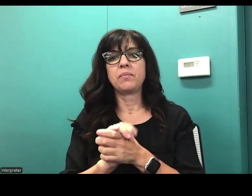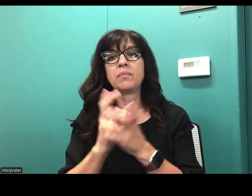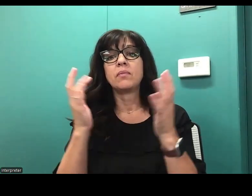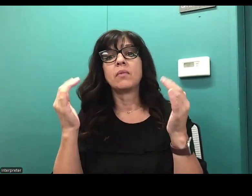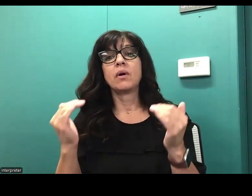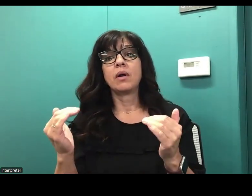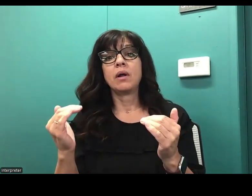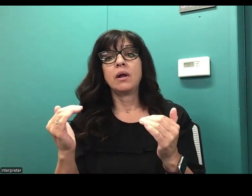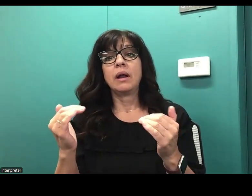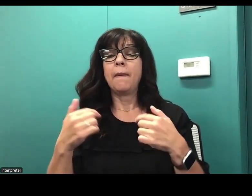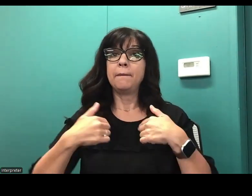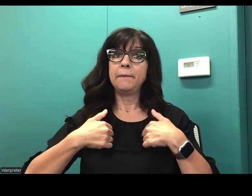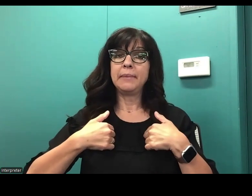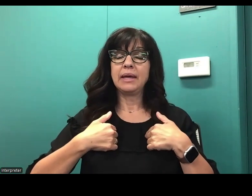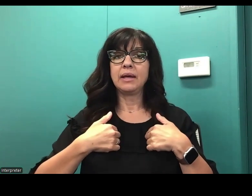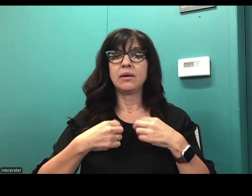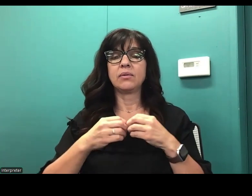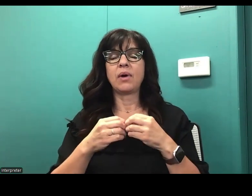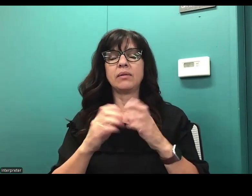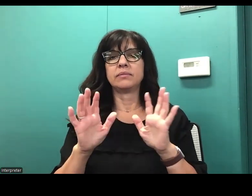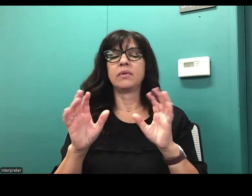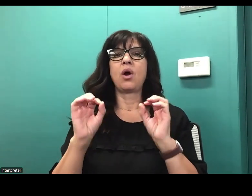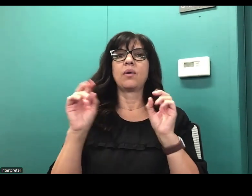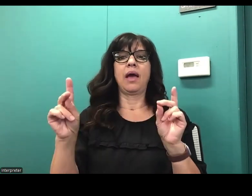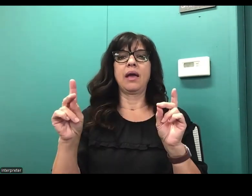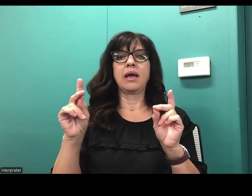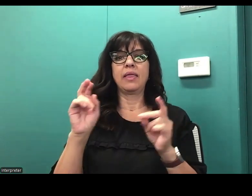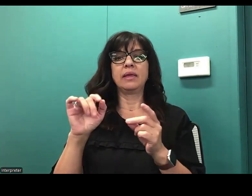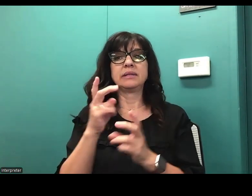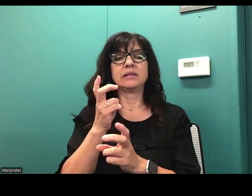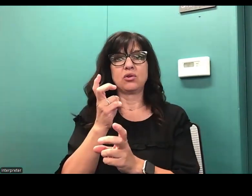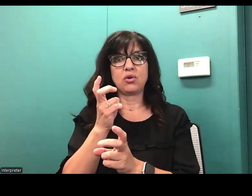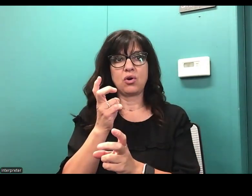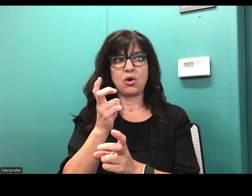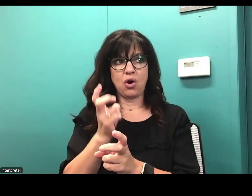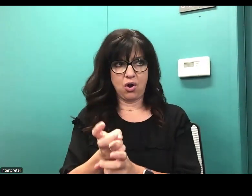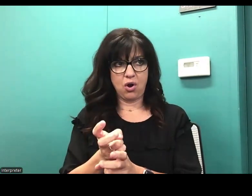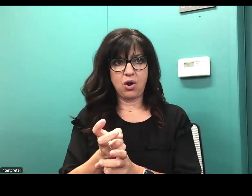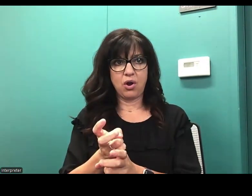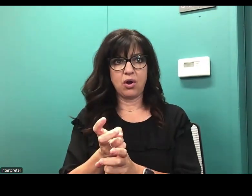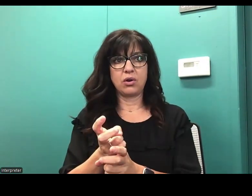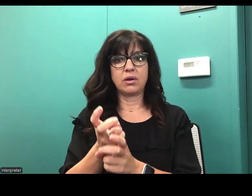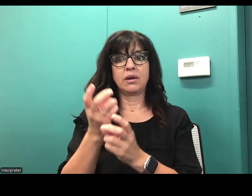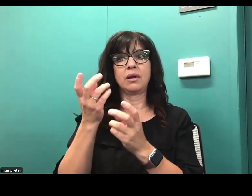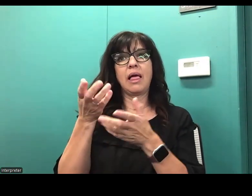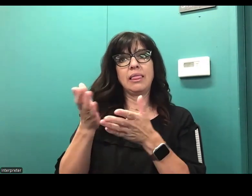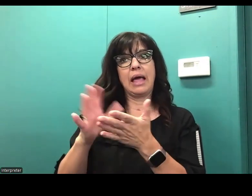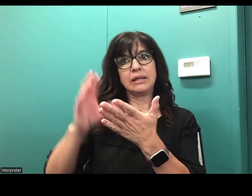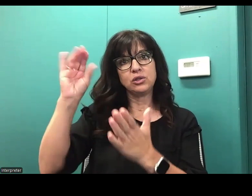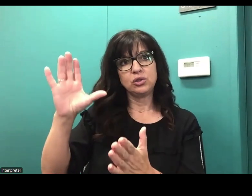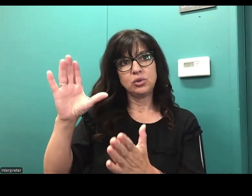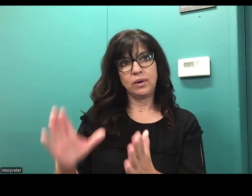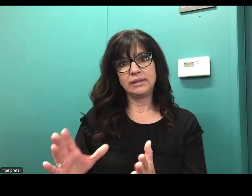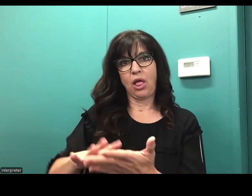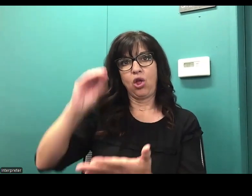As far as me telling you, like, okay, so this one's hard as far as letting students get to know you.